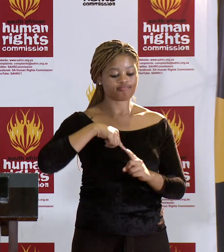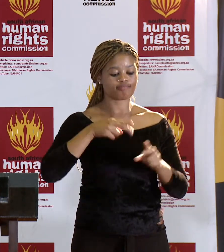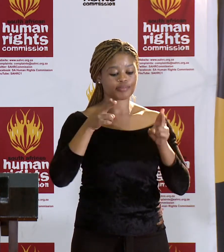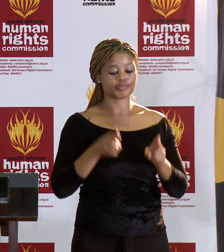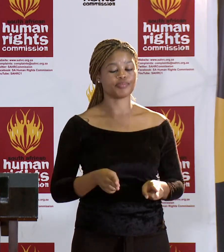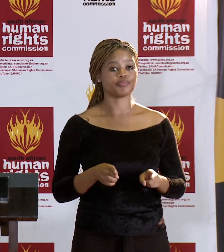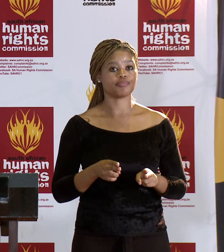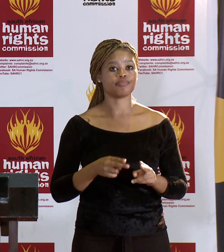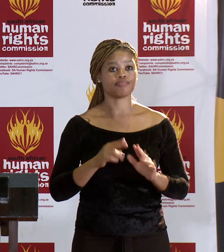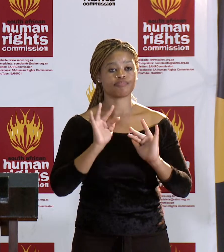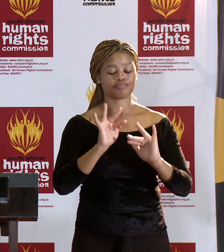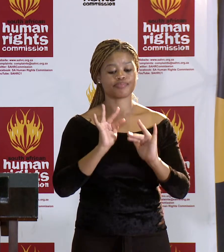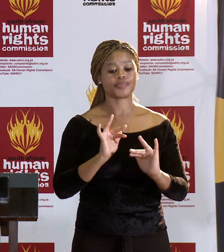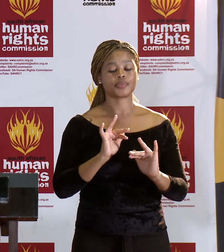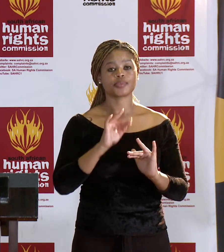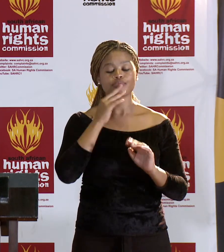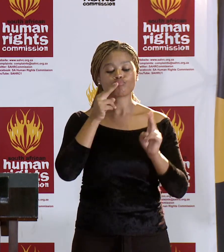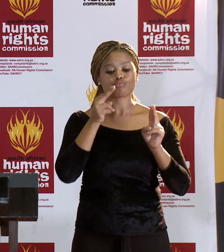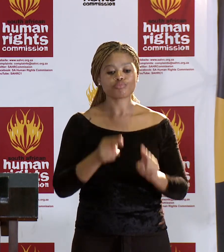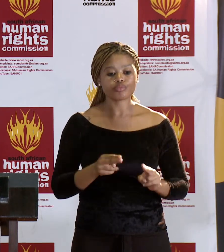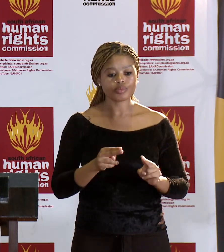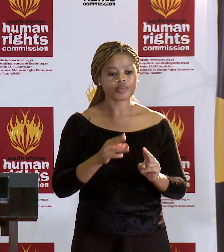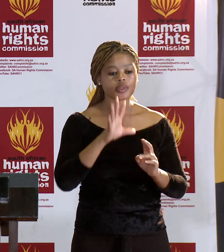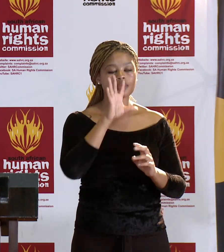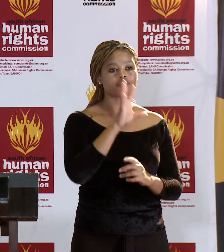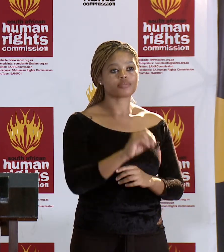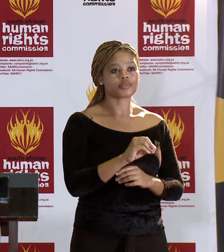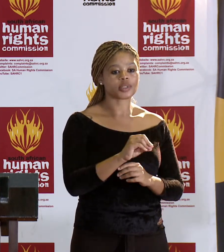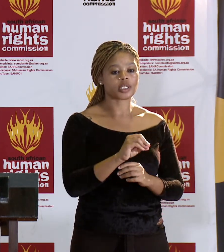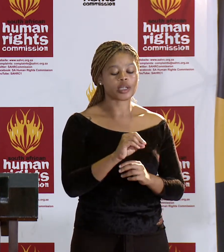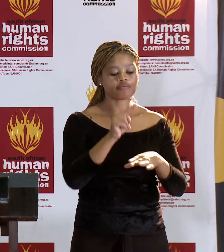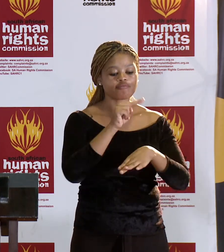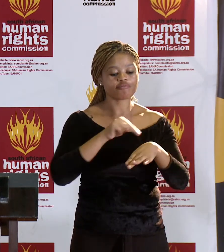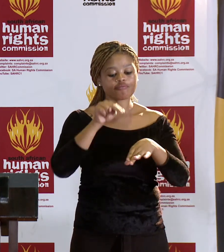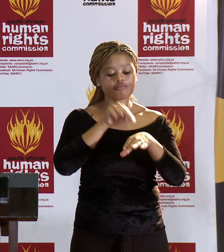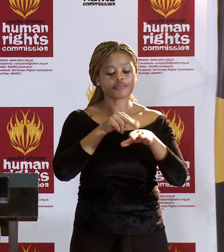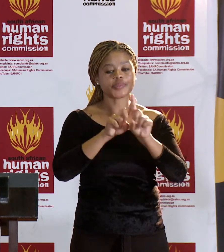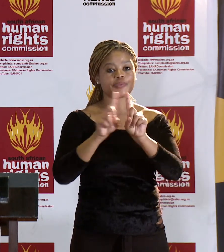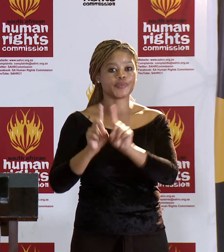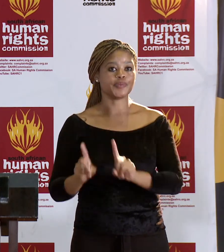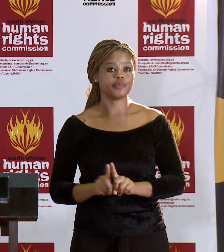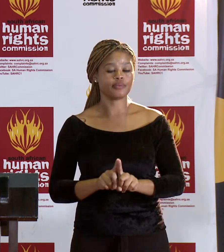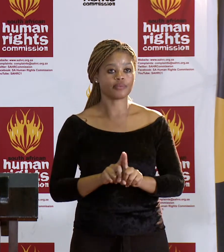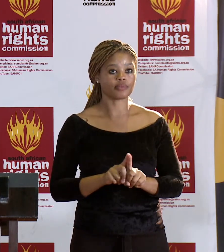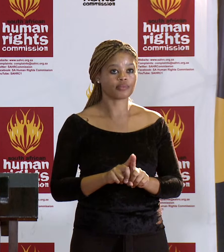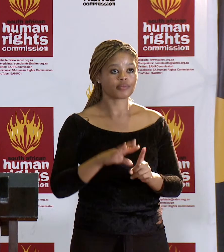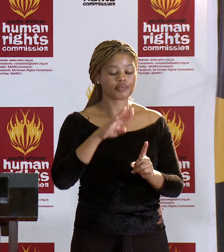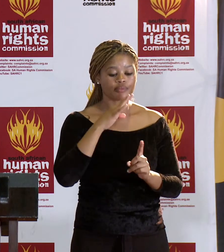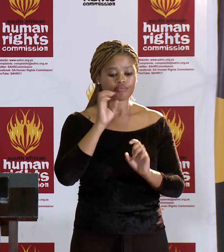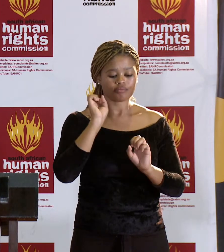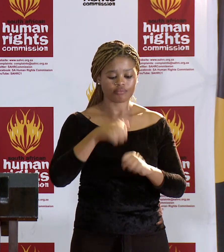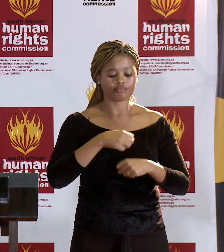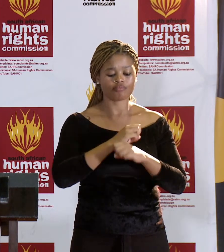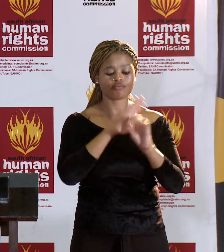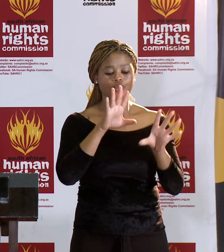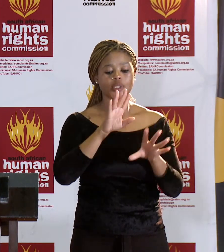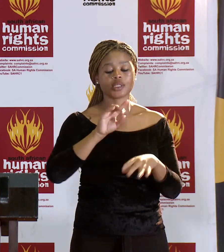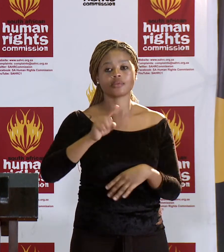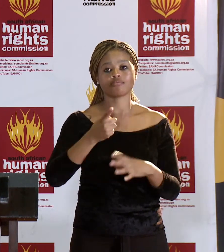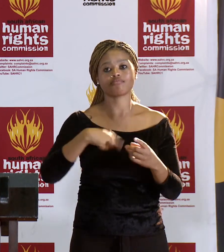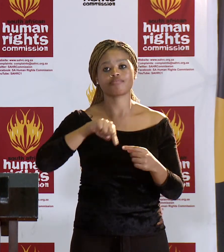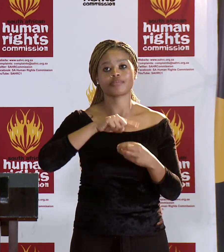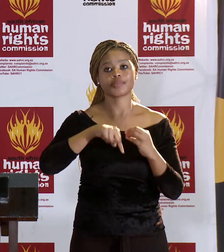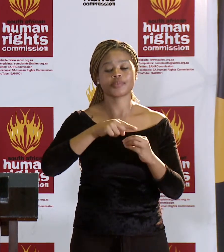beings. Human beings are by our very nature different. And that's the wonderful thing about us,